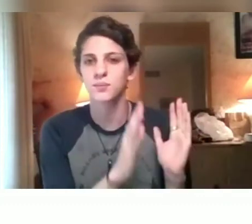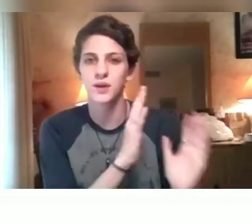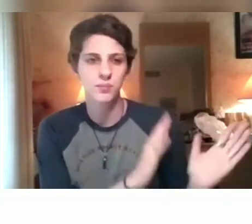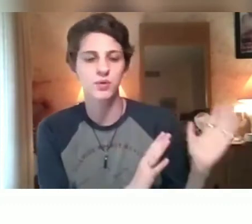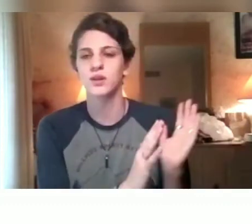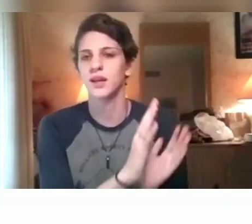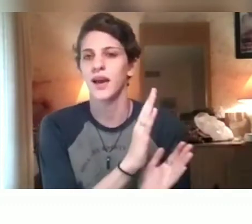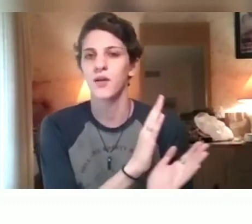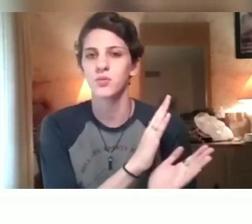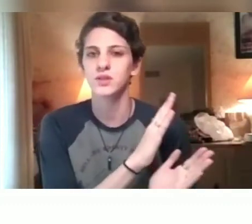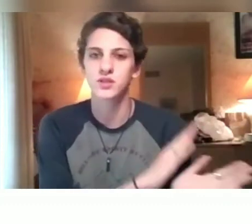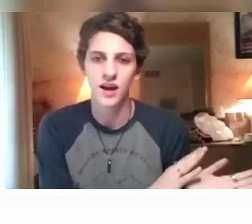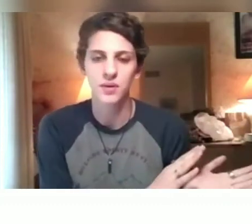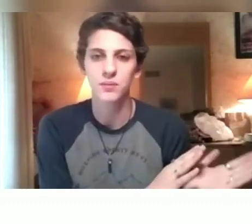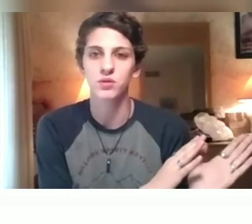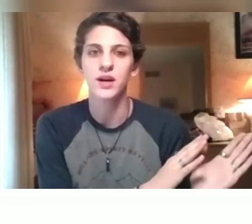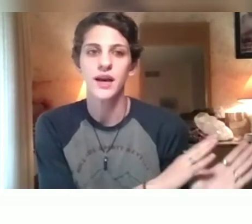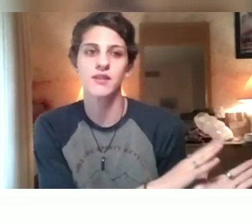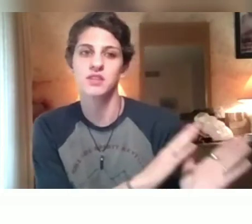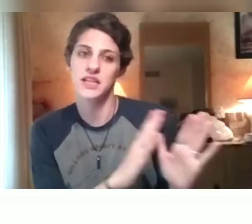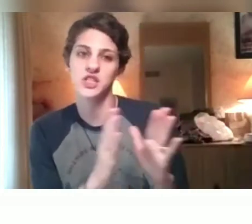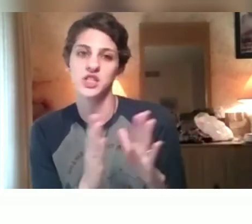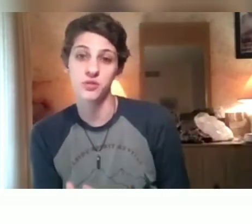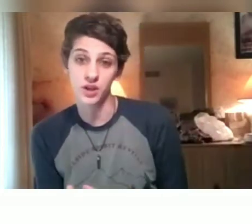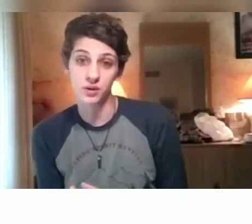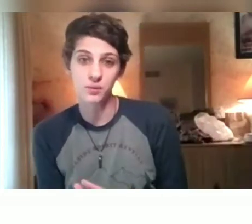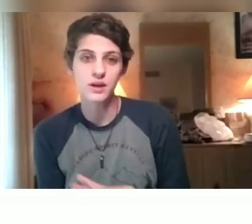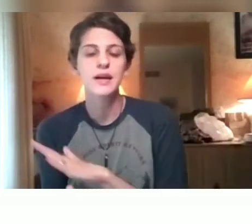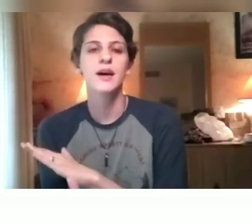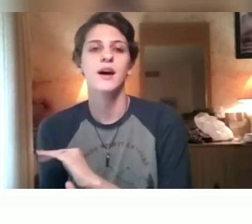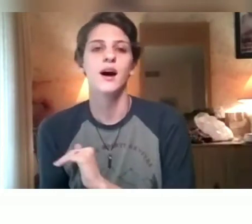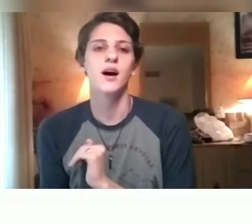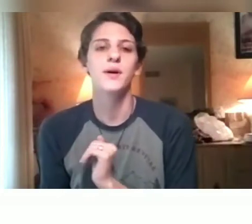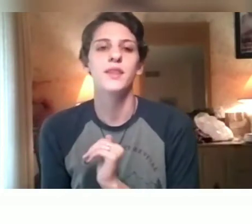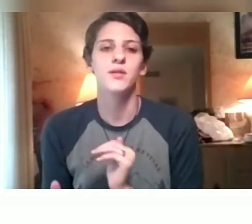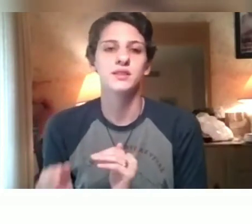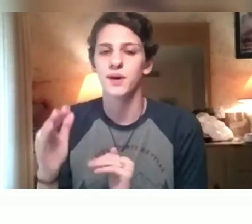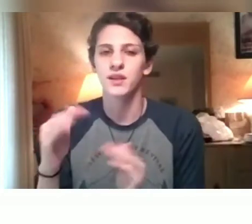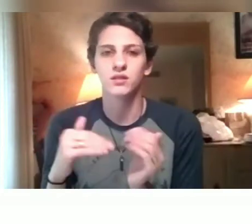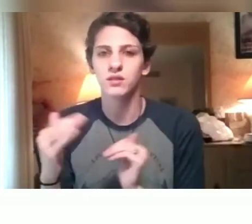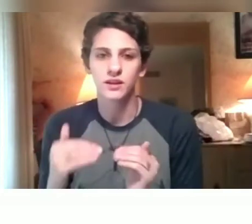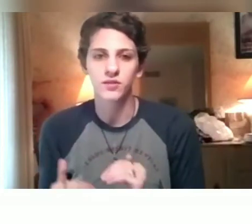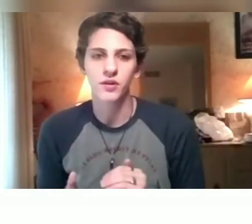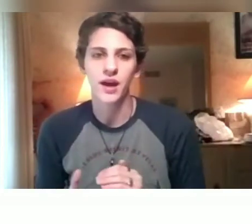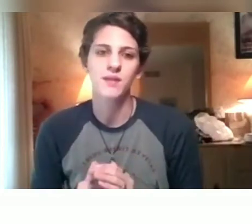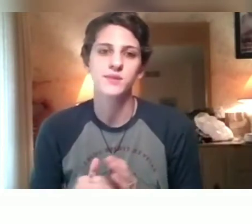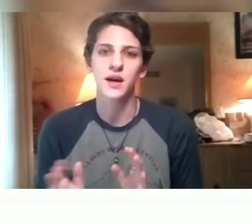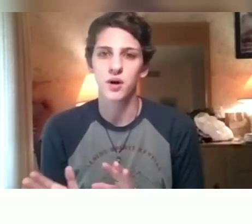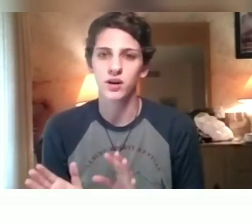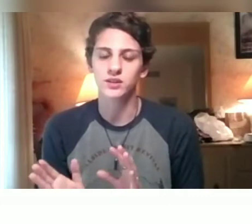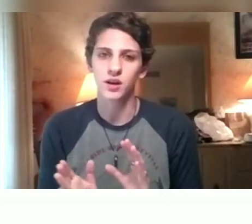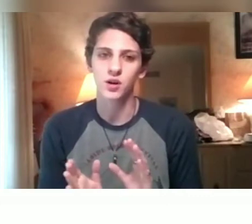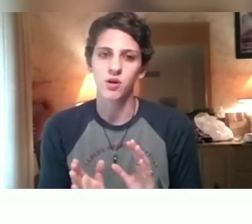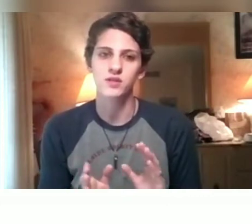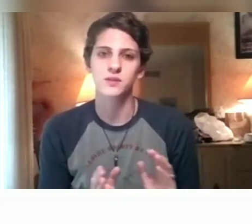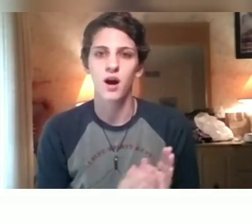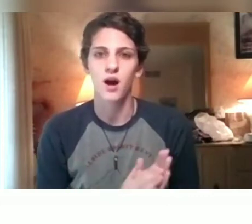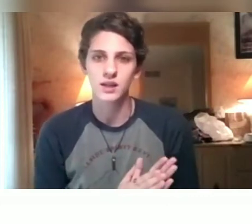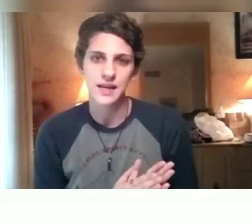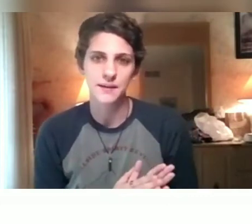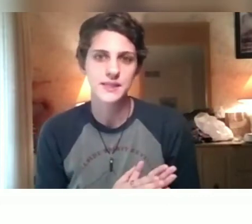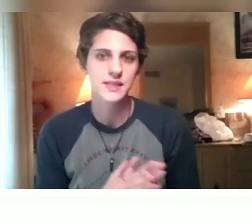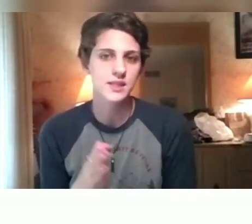titles and people and how you would describe people in relation to you. And then there's some other little vocabs, and I'm also gonna go over